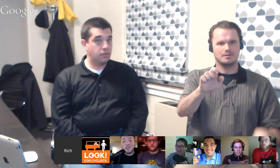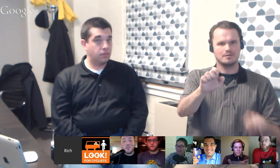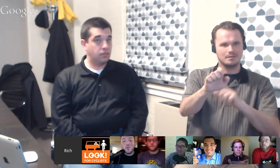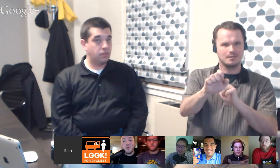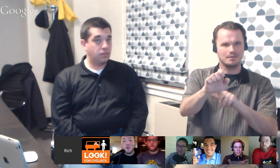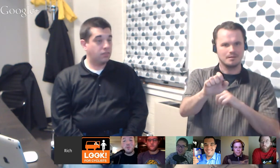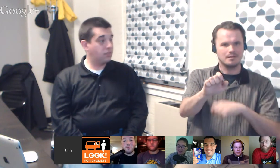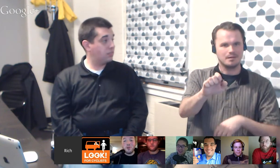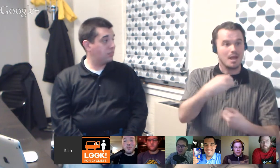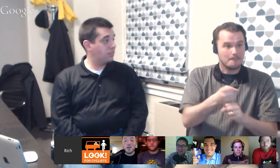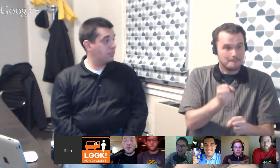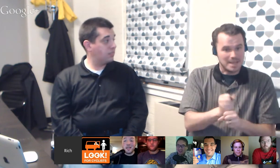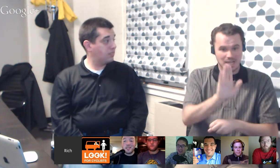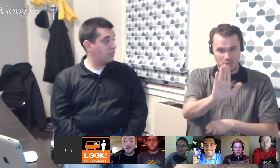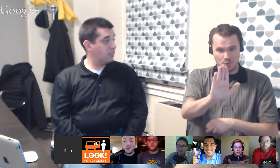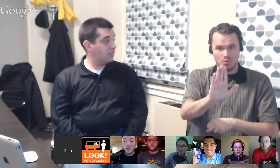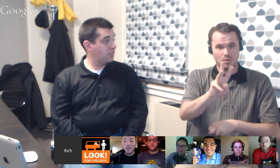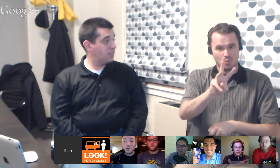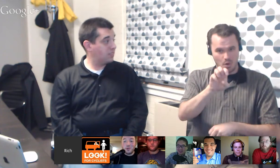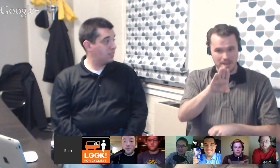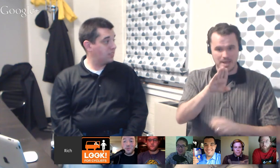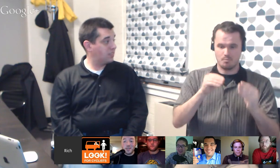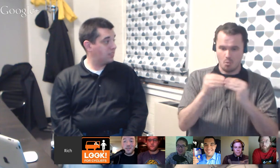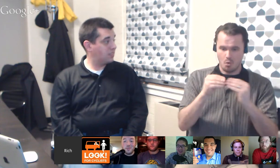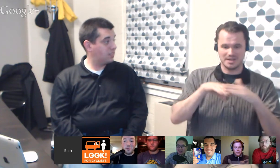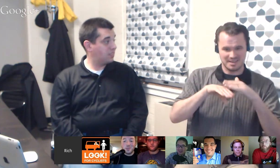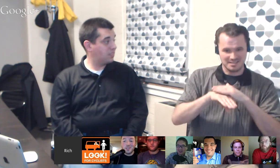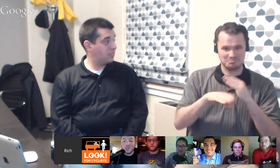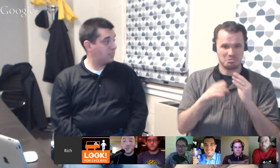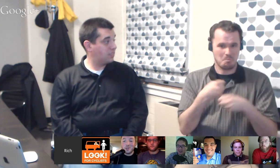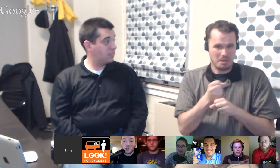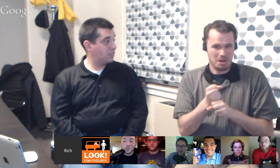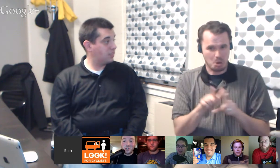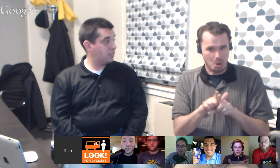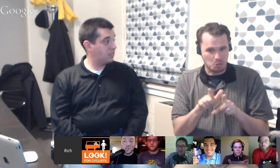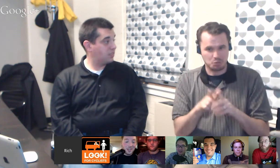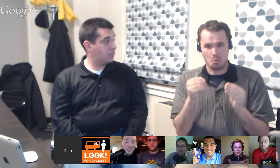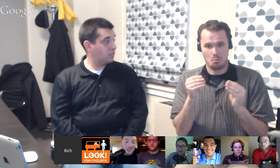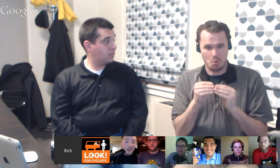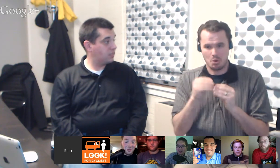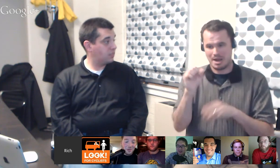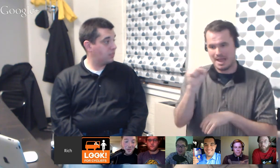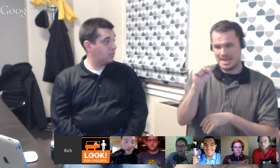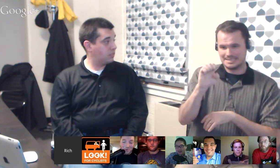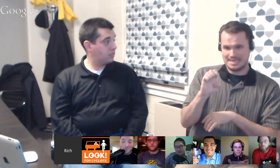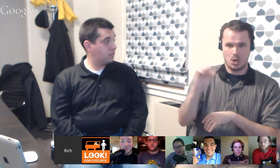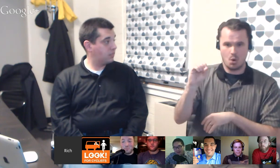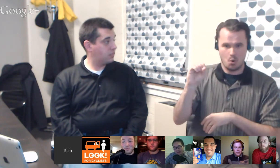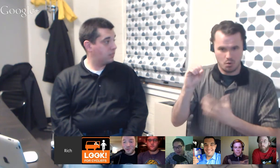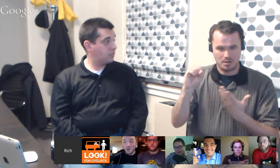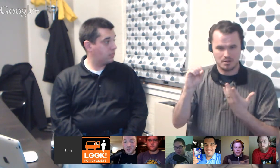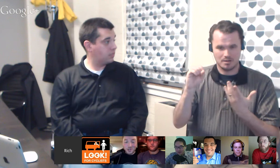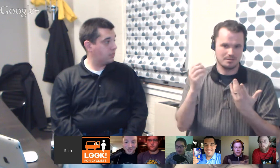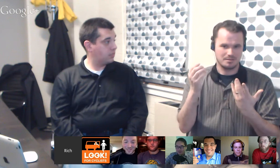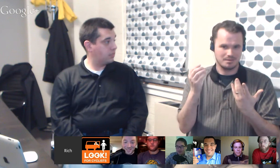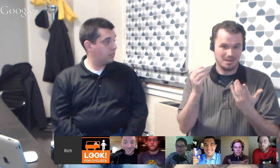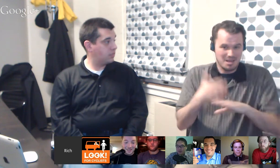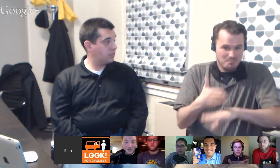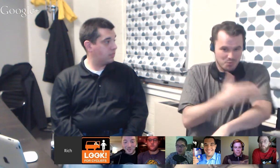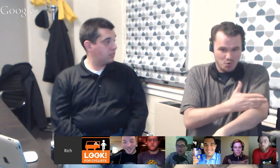site more accessible will pretty much automatically make your website even more search engine compatible and improve your search